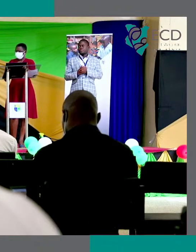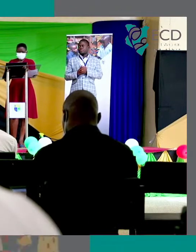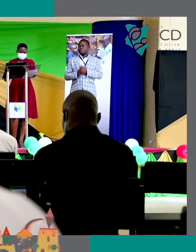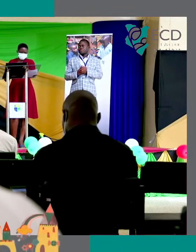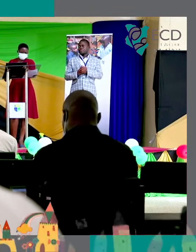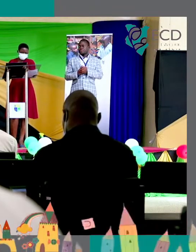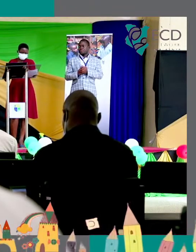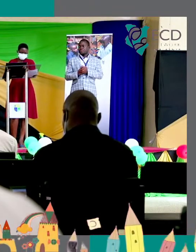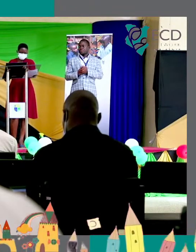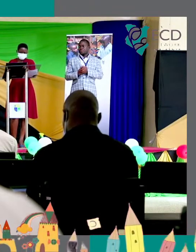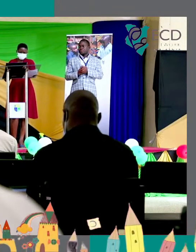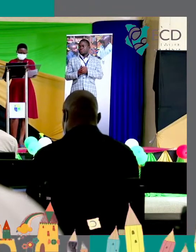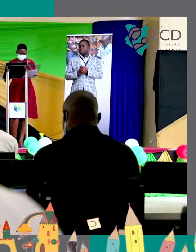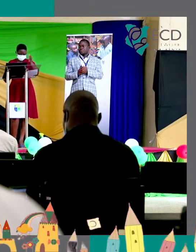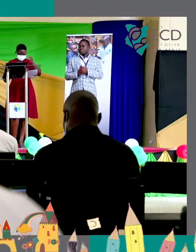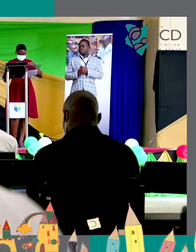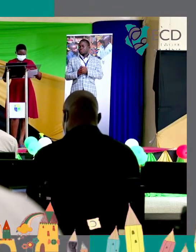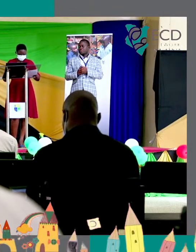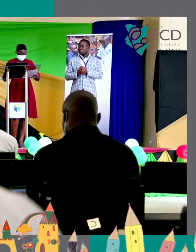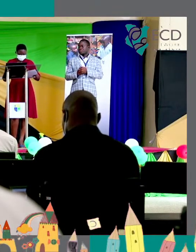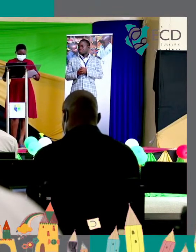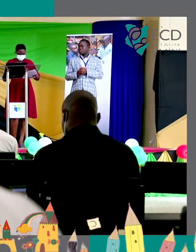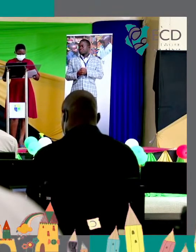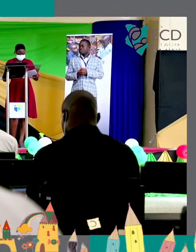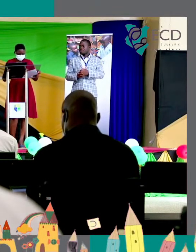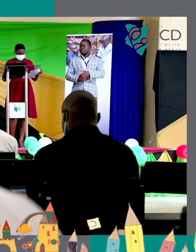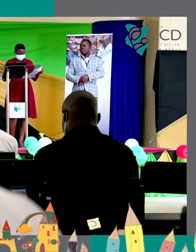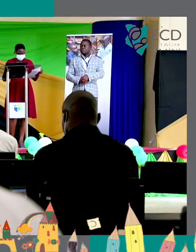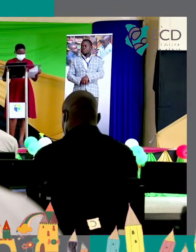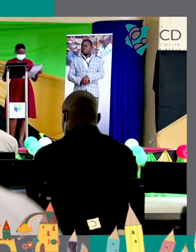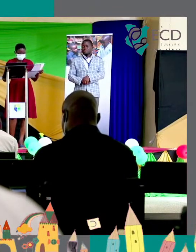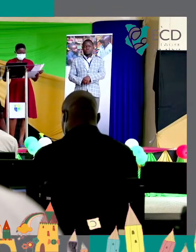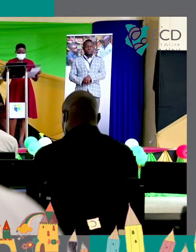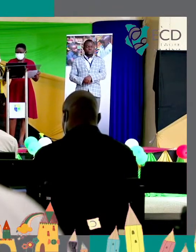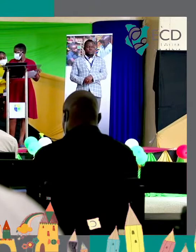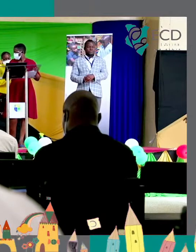tough, but we want everyone heard and appreciated. Thank you.